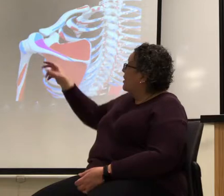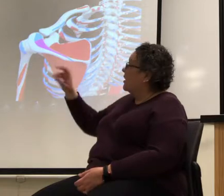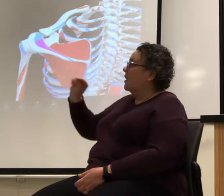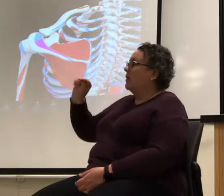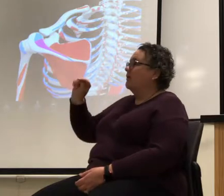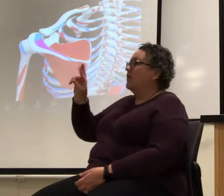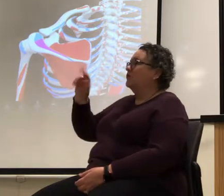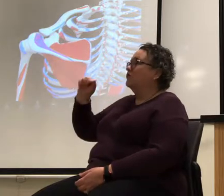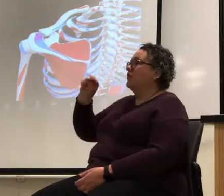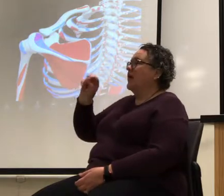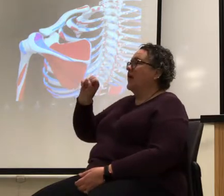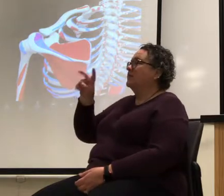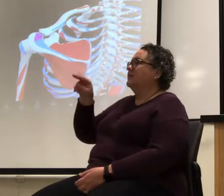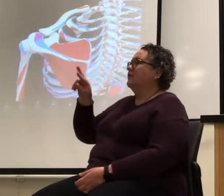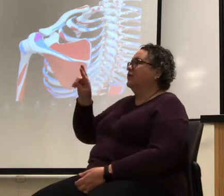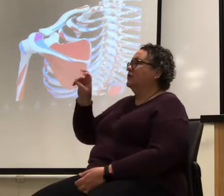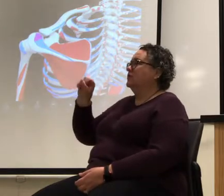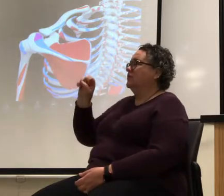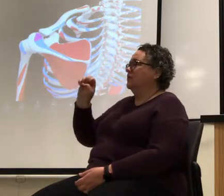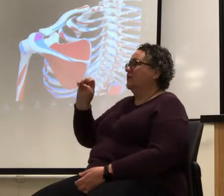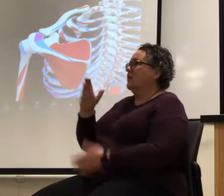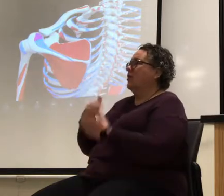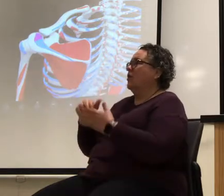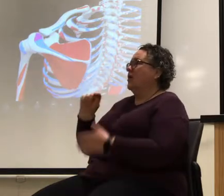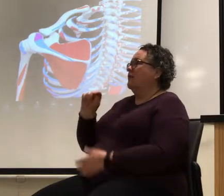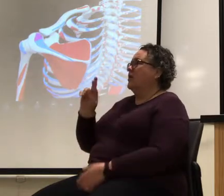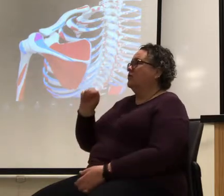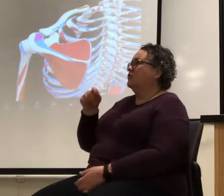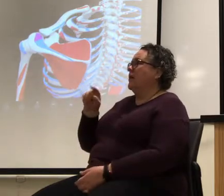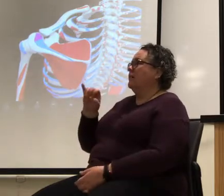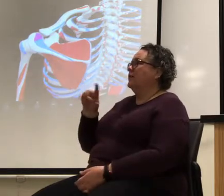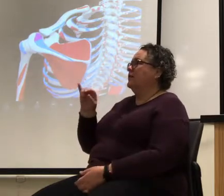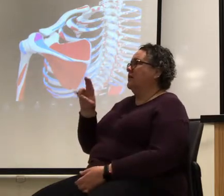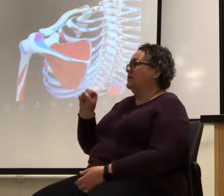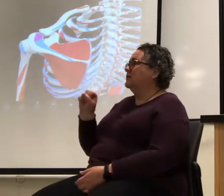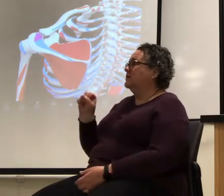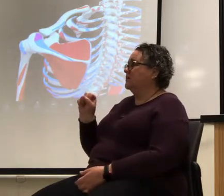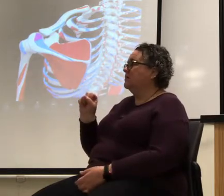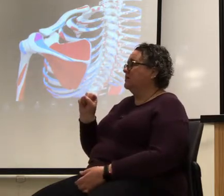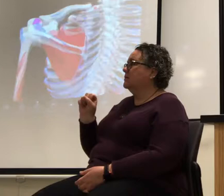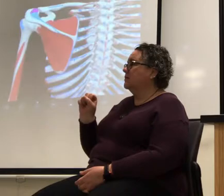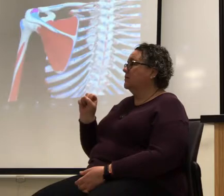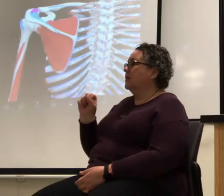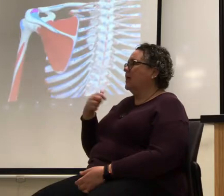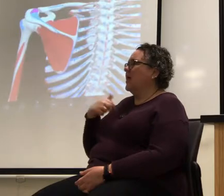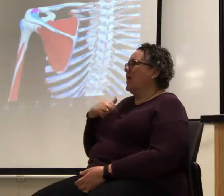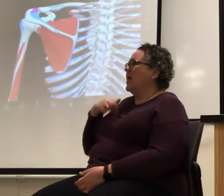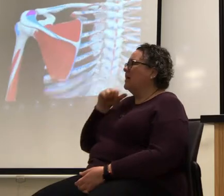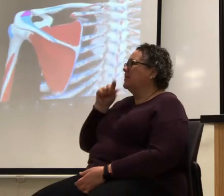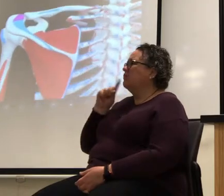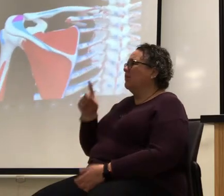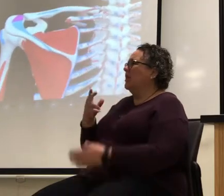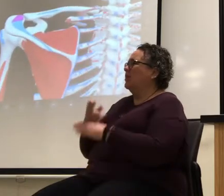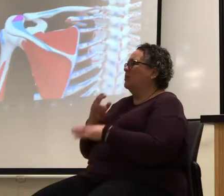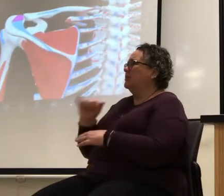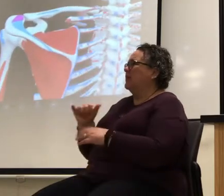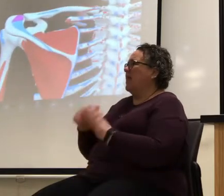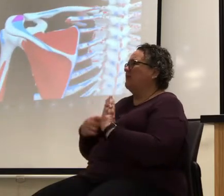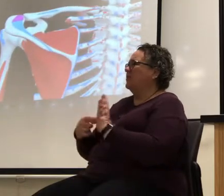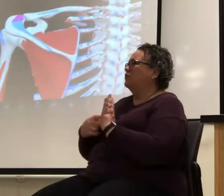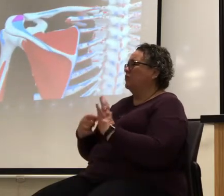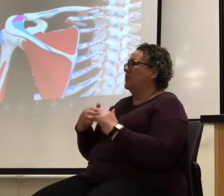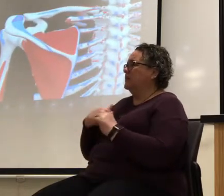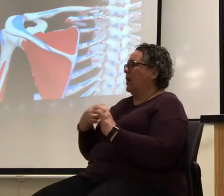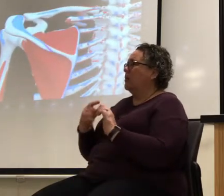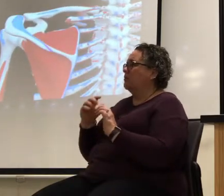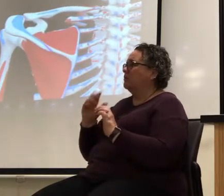right? For that blue part, now it's pink. That's insertion of descending part of the trapezius. I didn't really use that feature as I presented it, but you